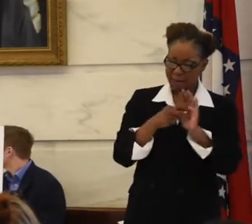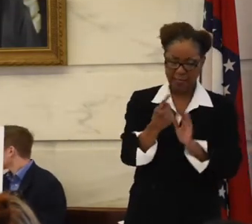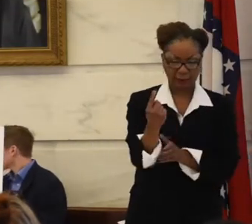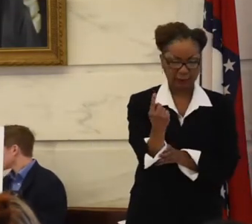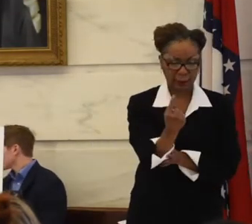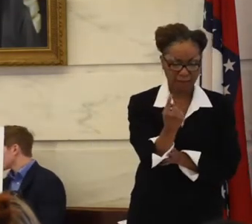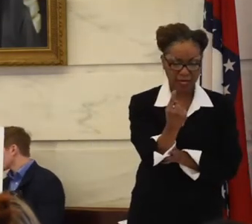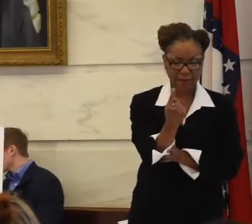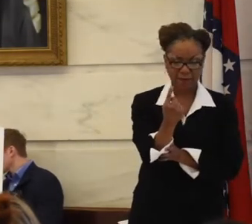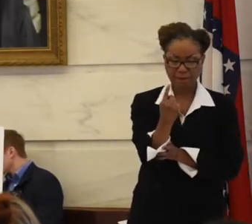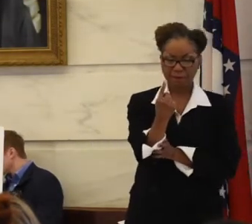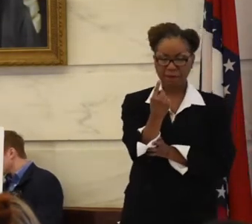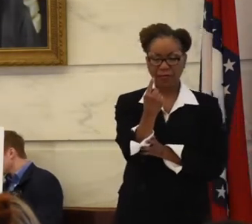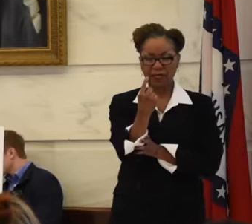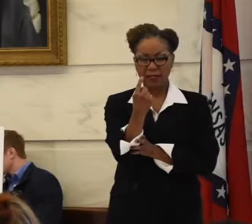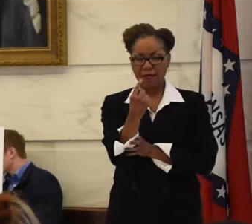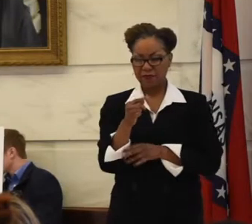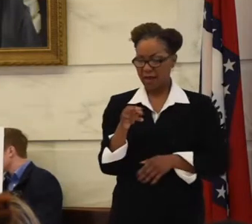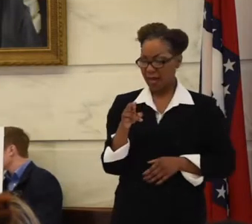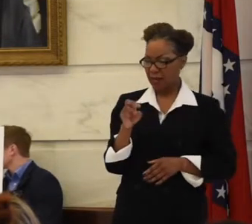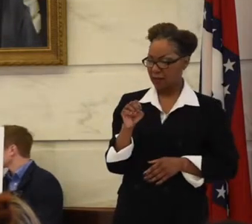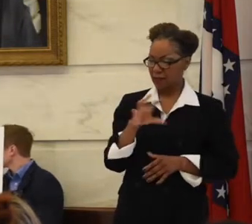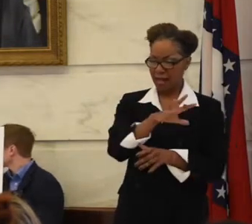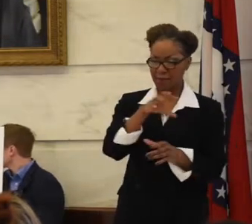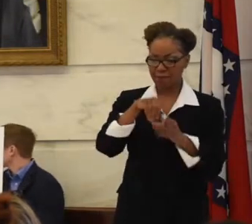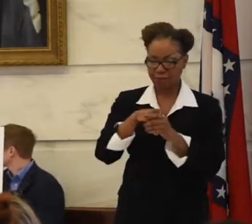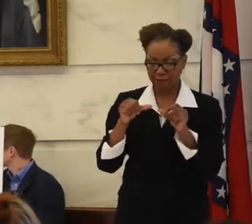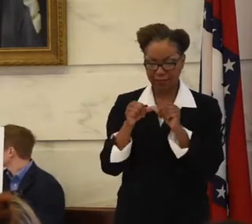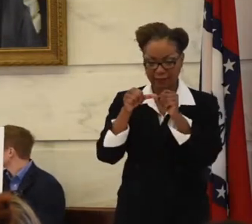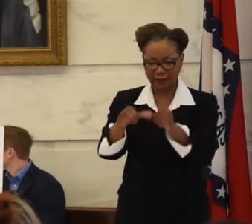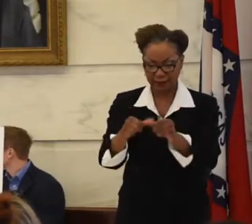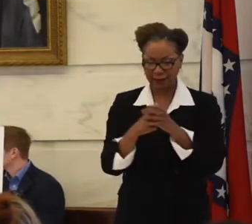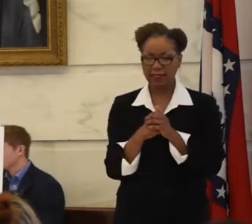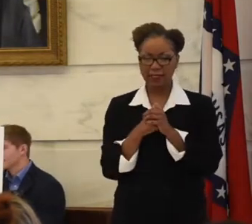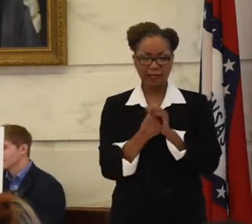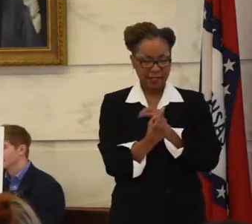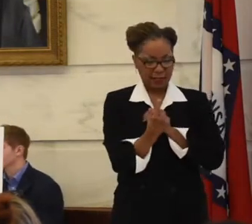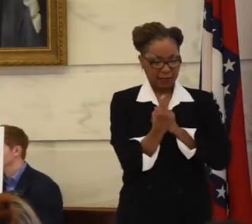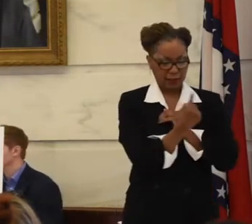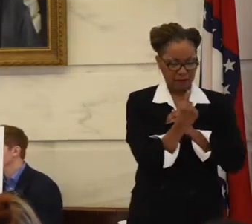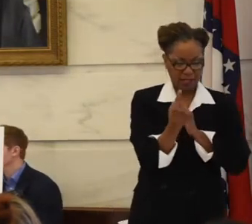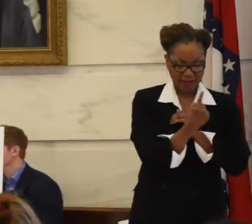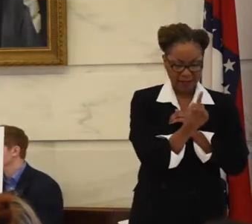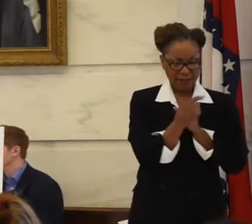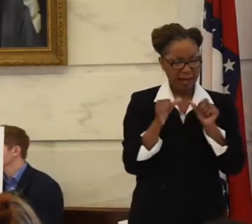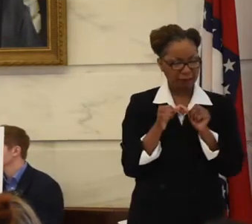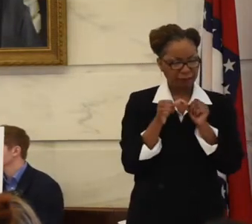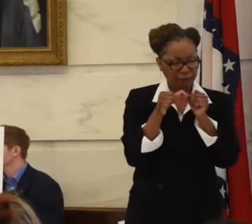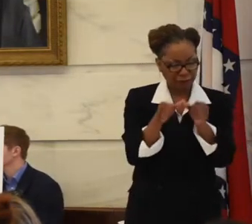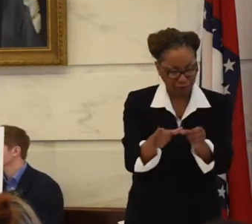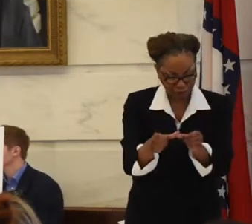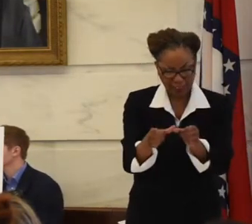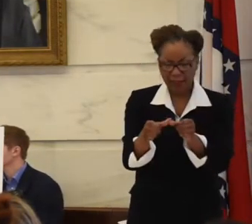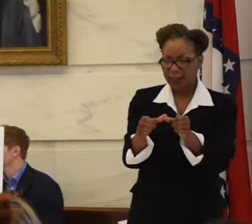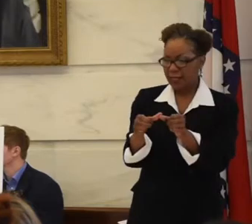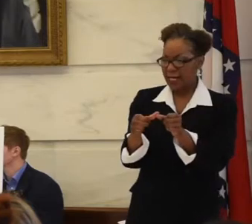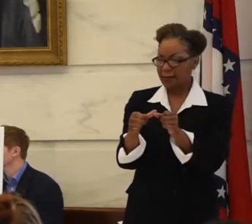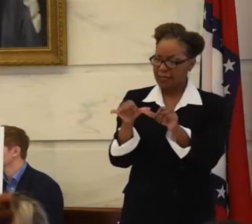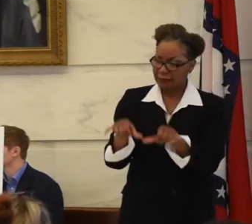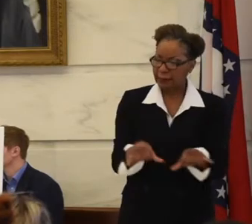something that rests in consistency, something that rests in